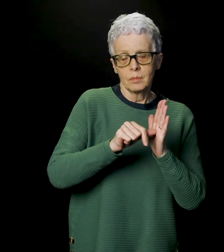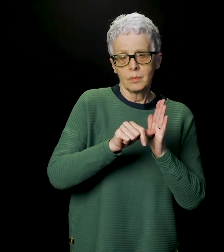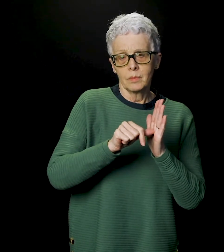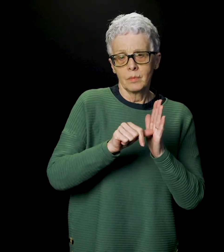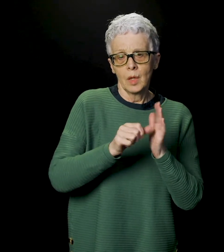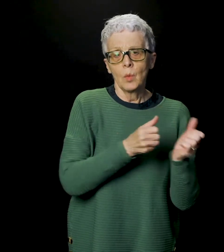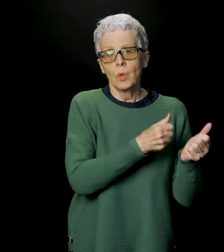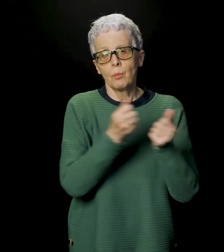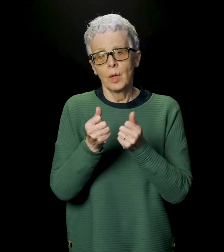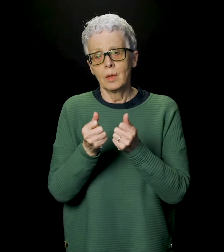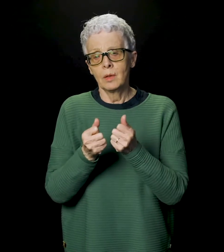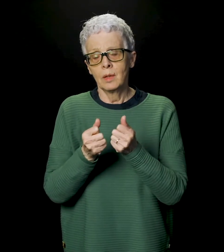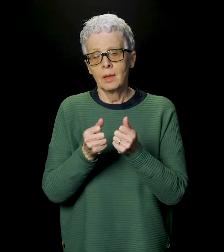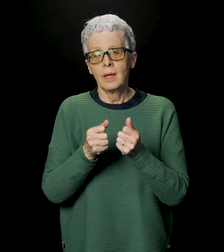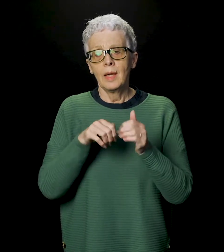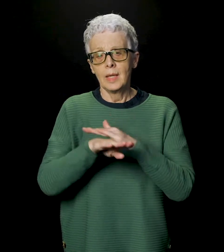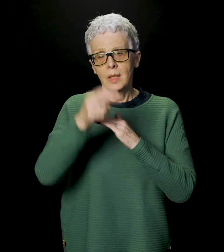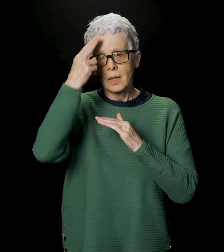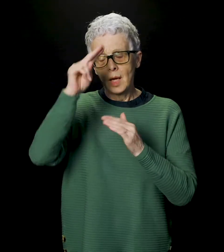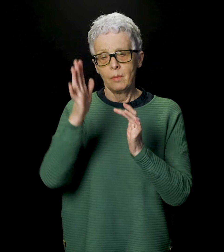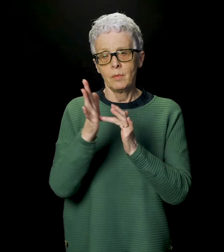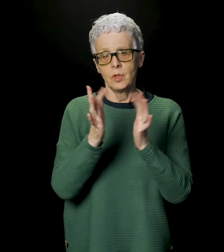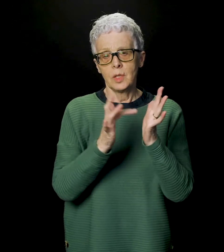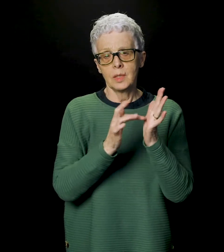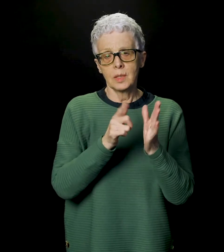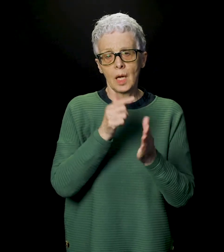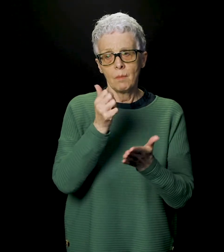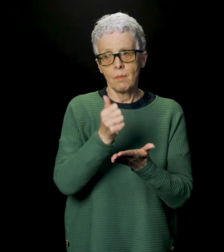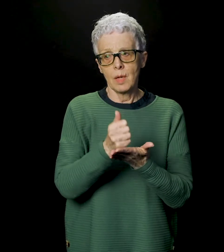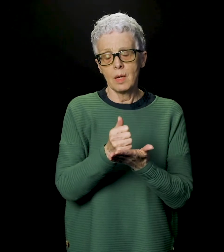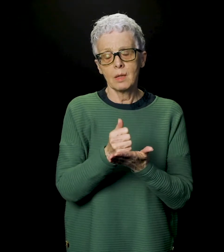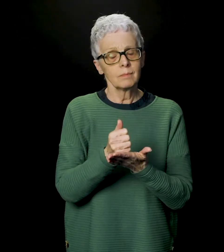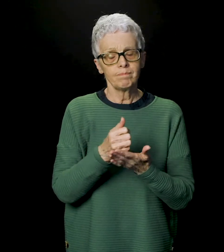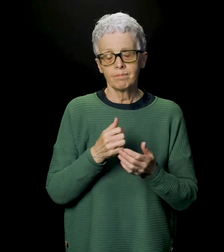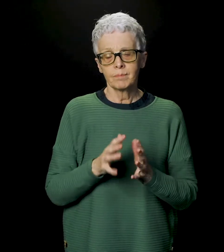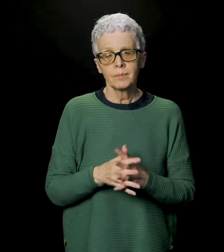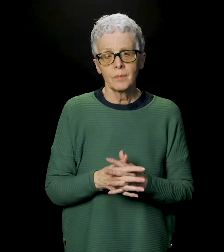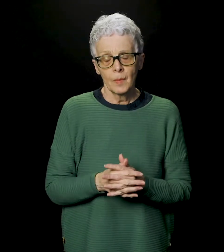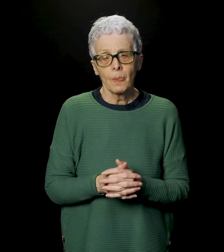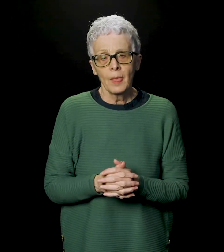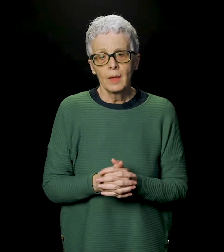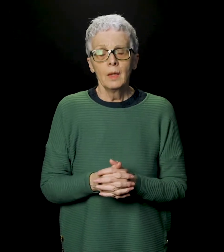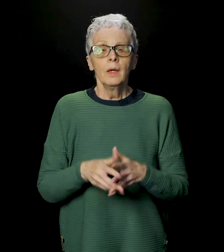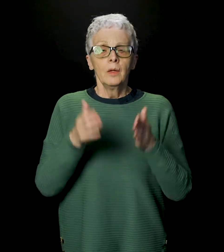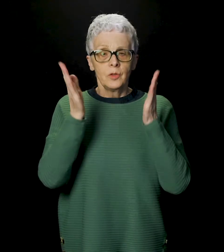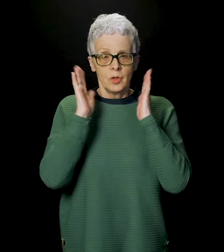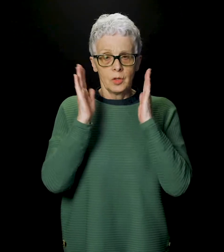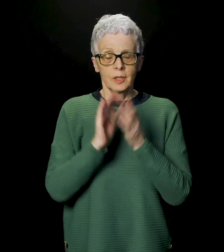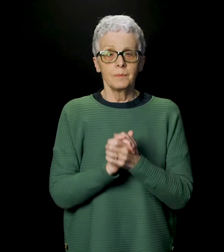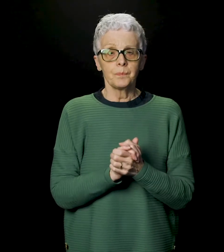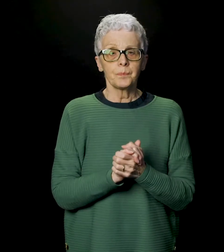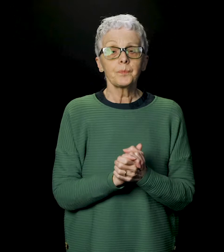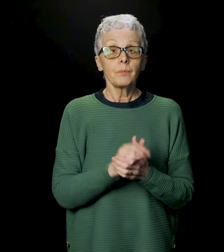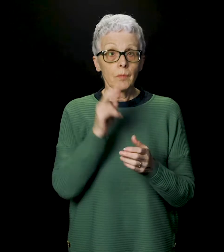We bring them to you in the name of Jesus. Amen. Well, church, we're also going to